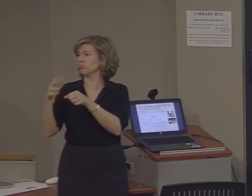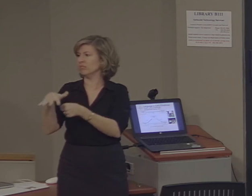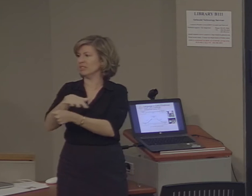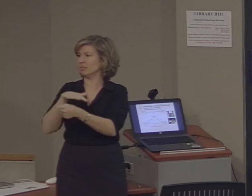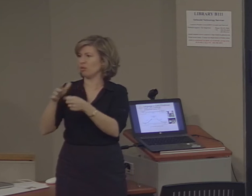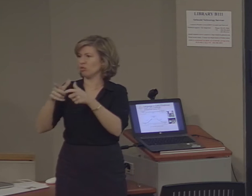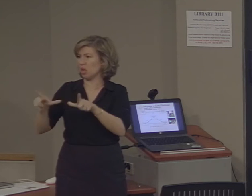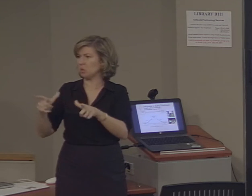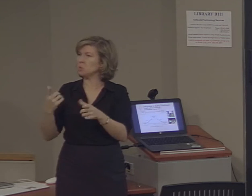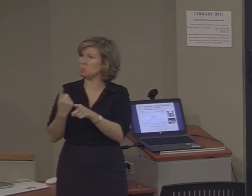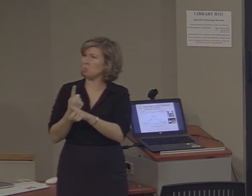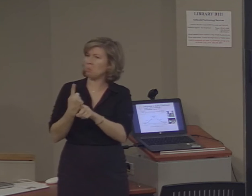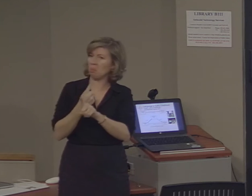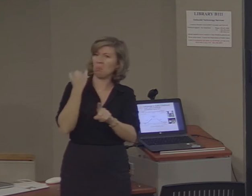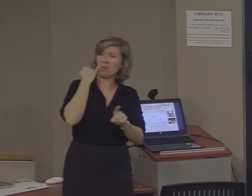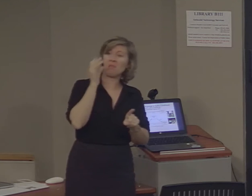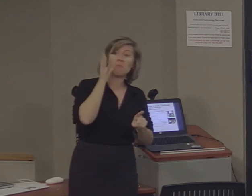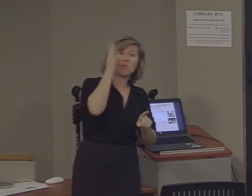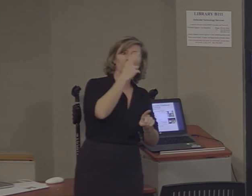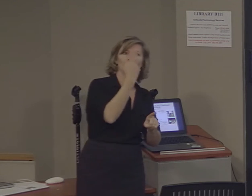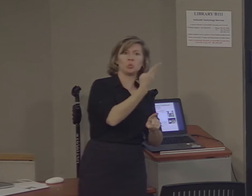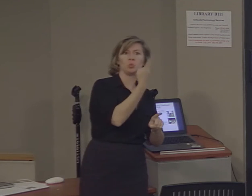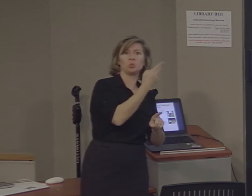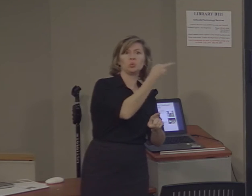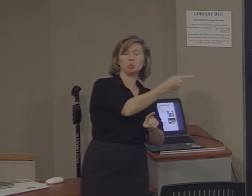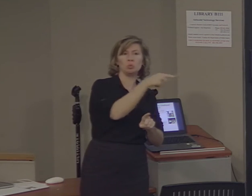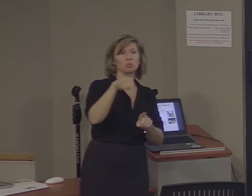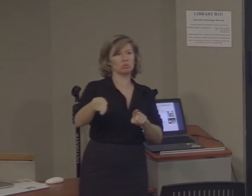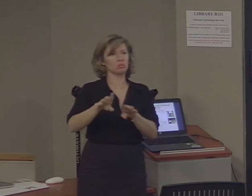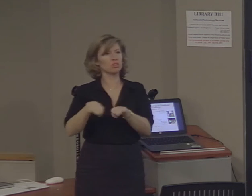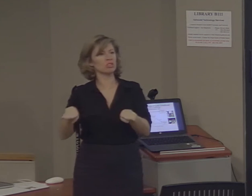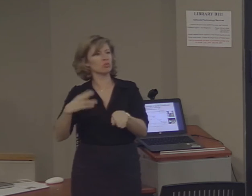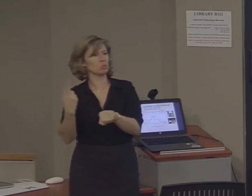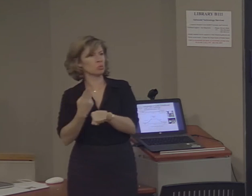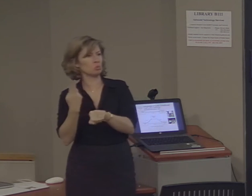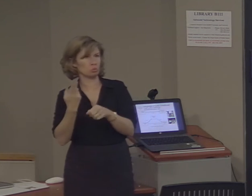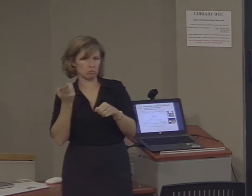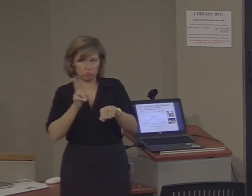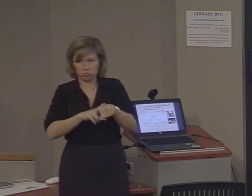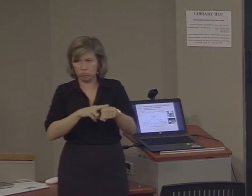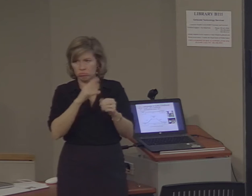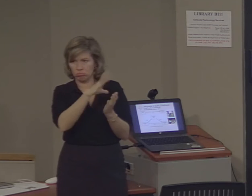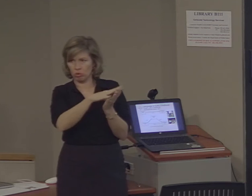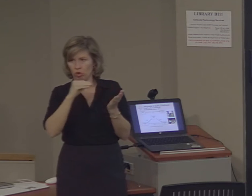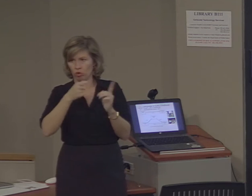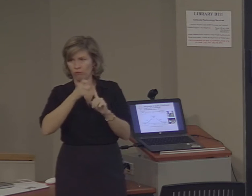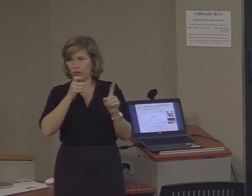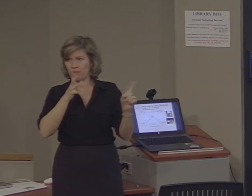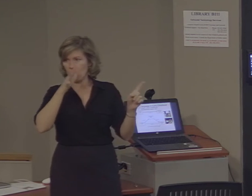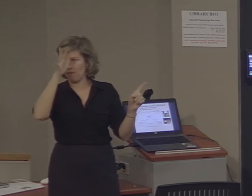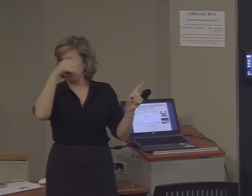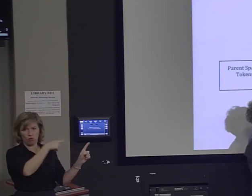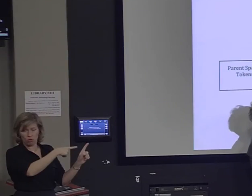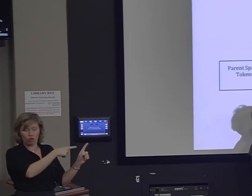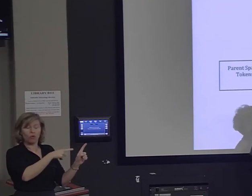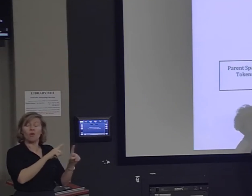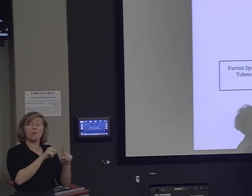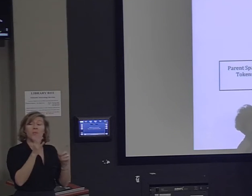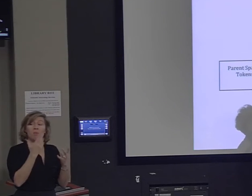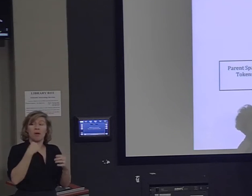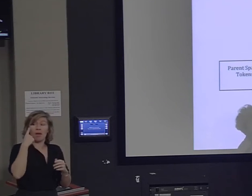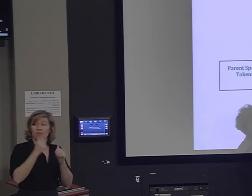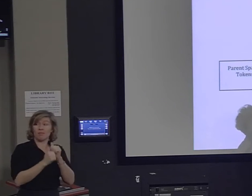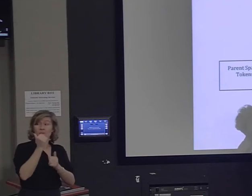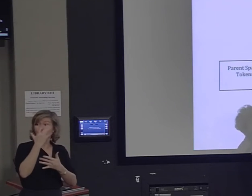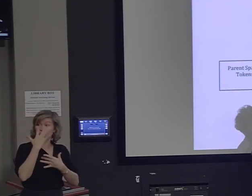it, you're more likely to learn it, right? It makes perfect sense. The most interesting thing is that the children